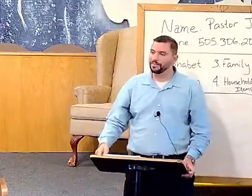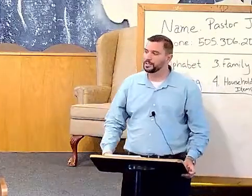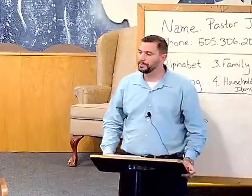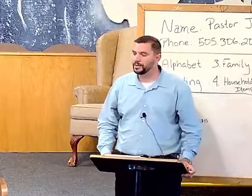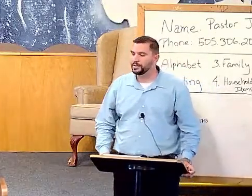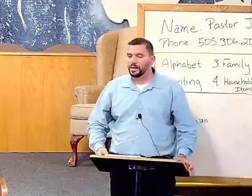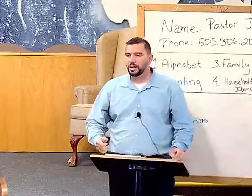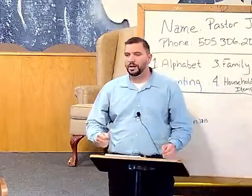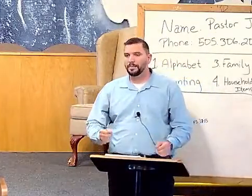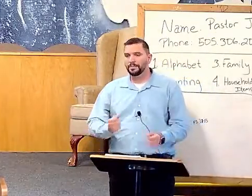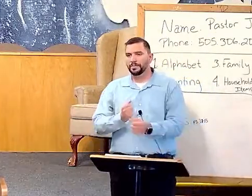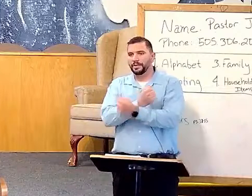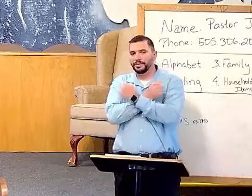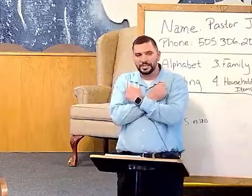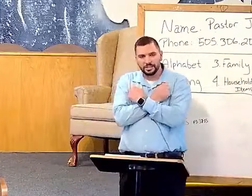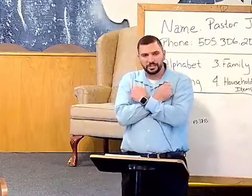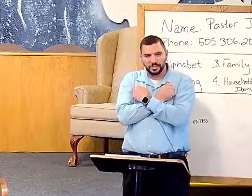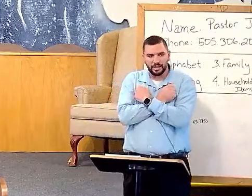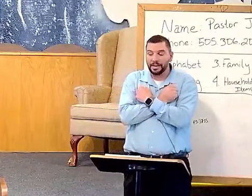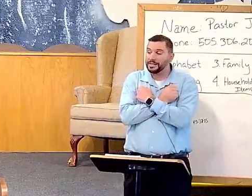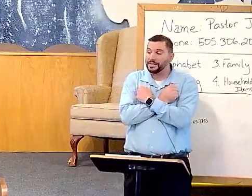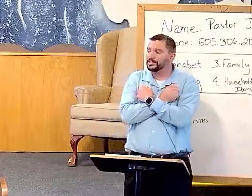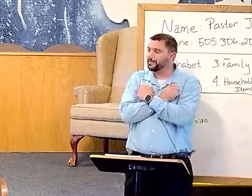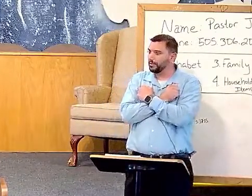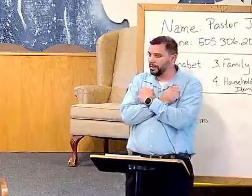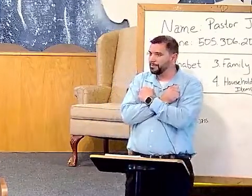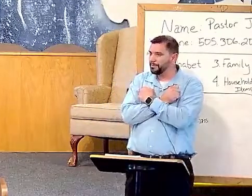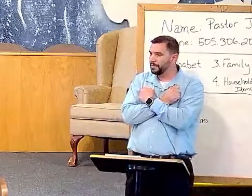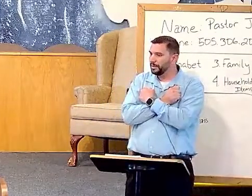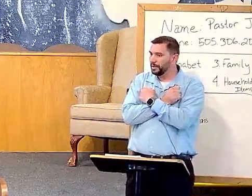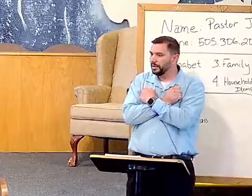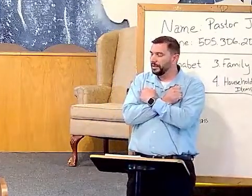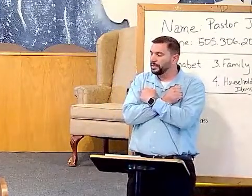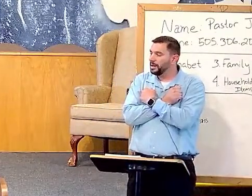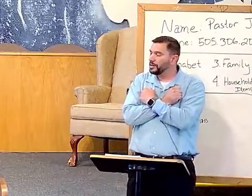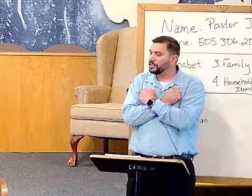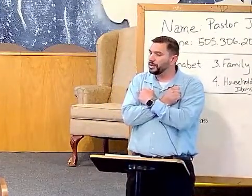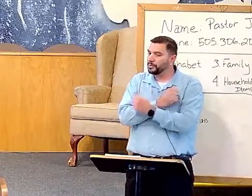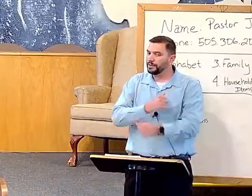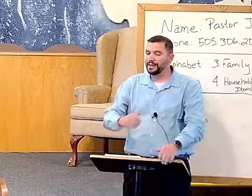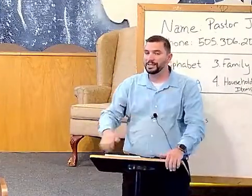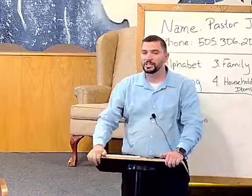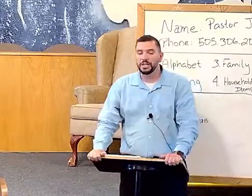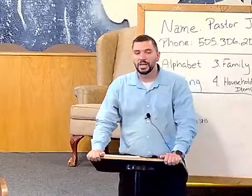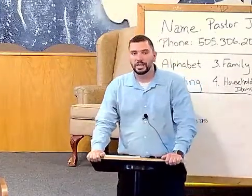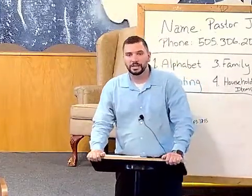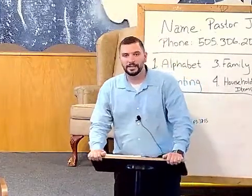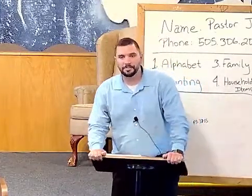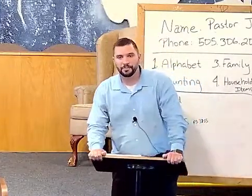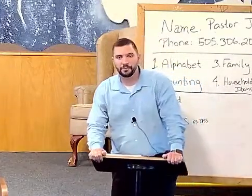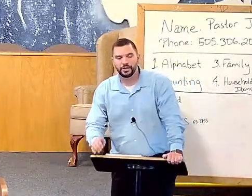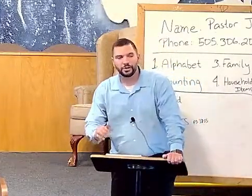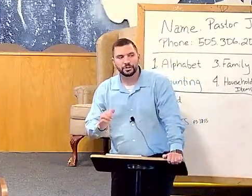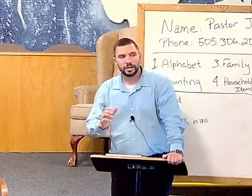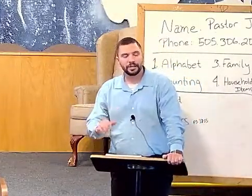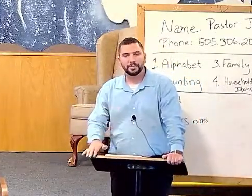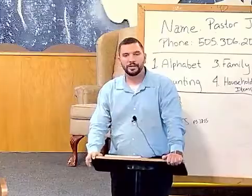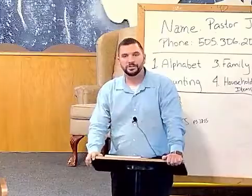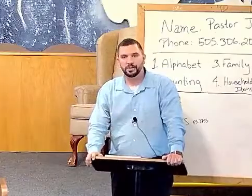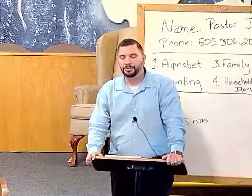something, that's a sign, basic sign for love. Now, as you get more advanced, when you're talking about something that